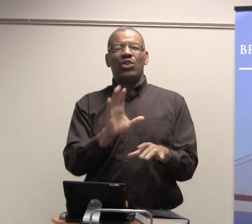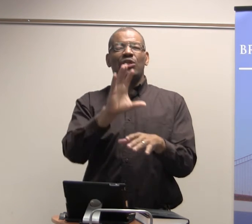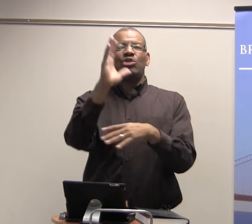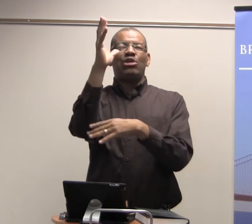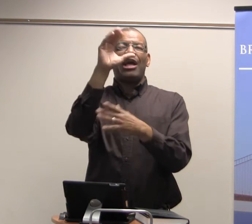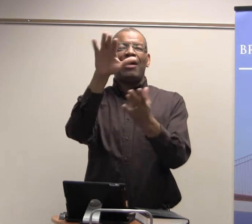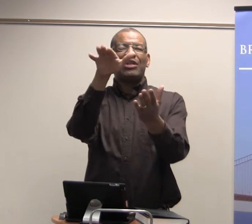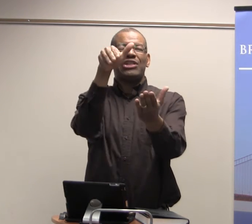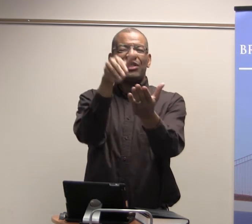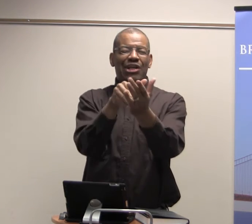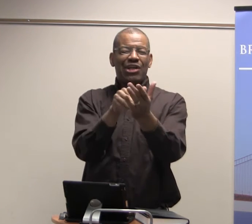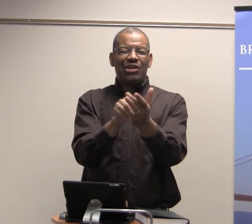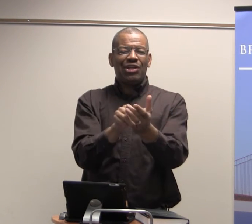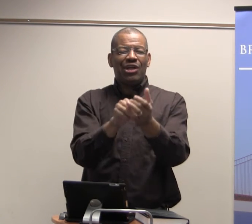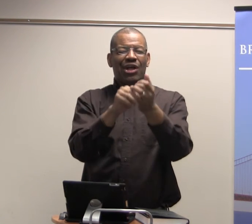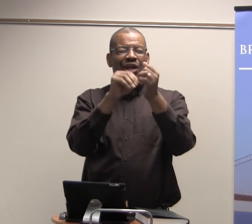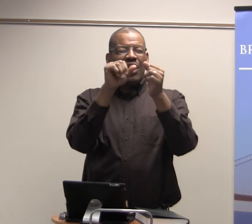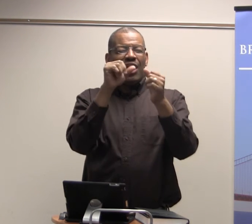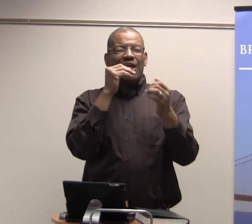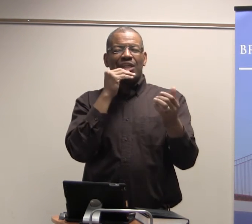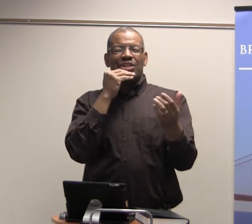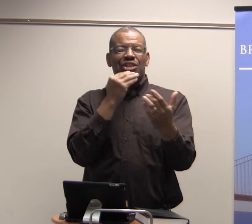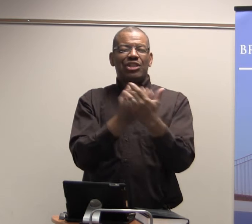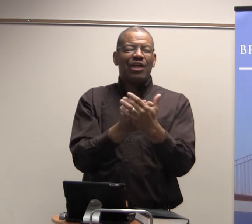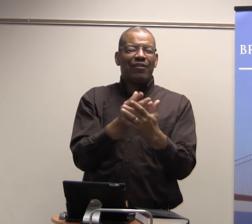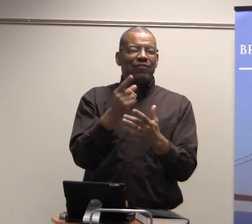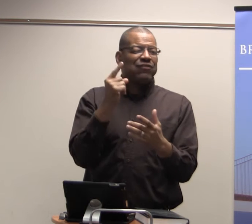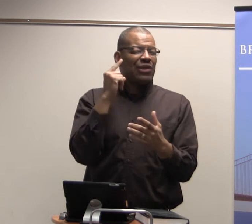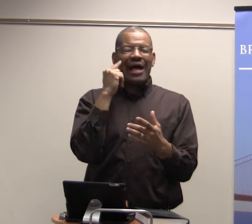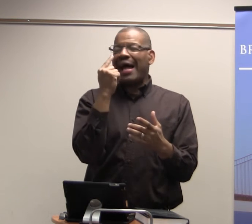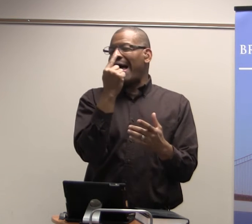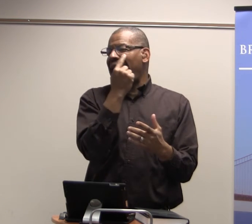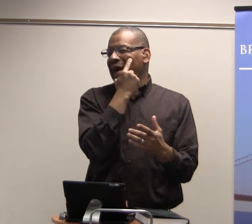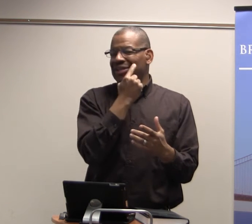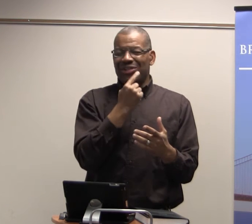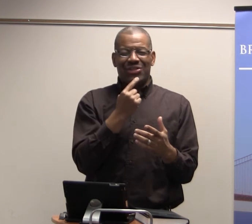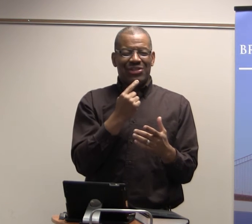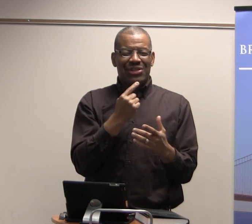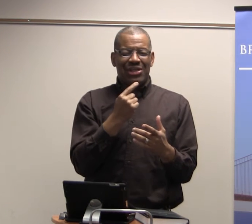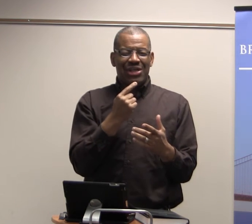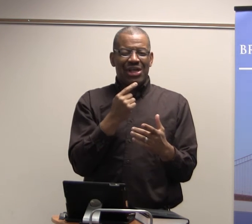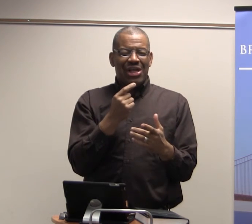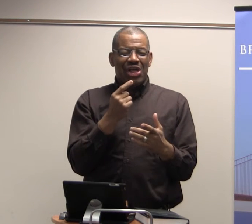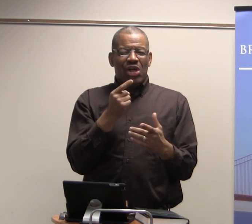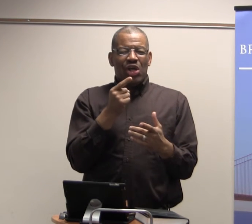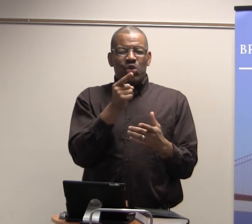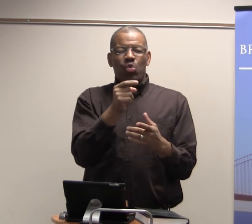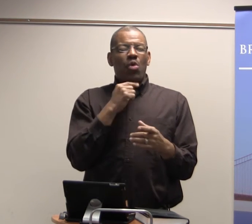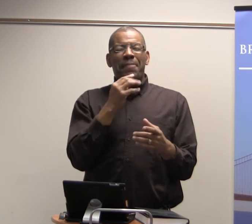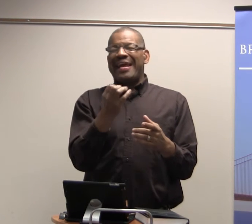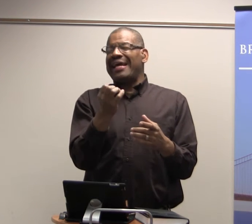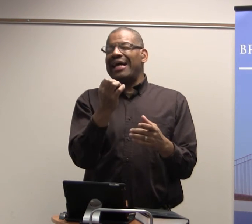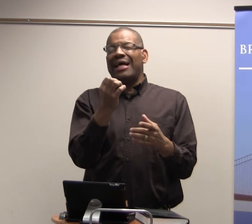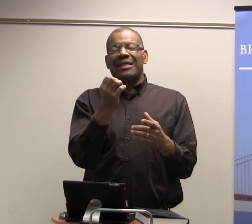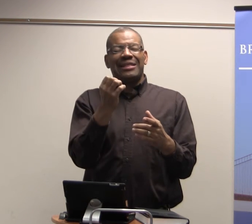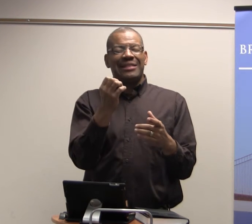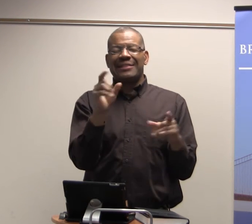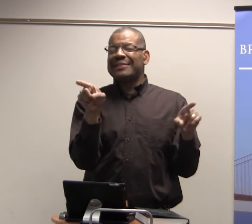The tree of the sinner, it is good for the eyes. You will be